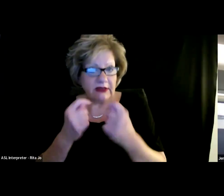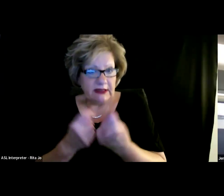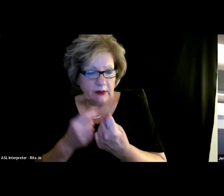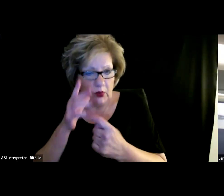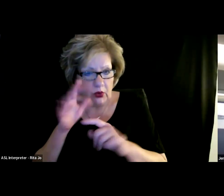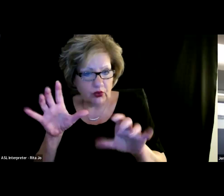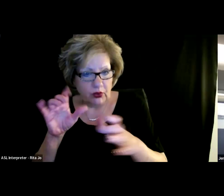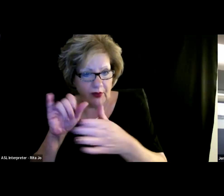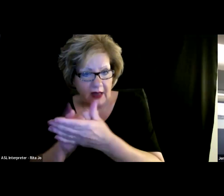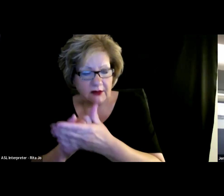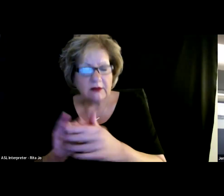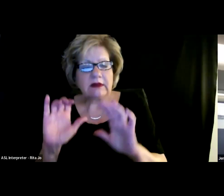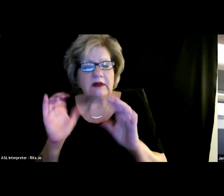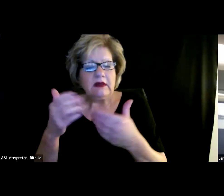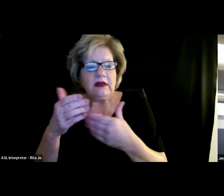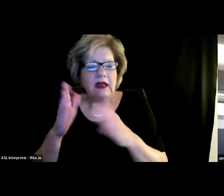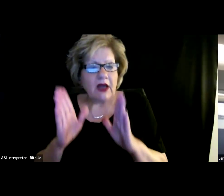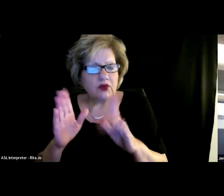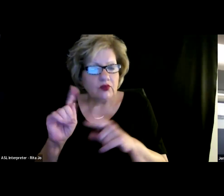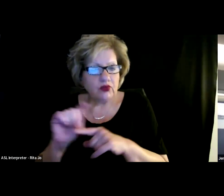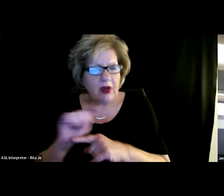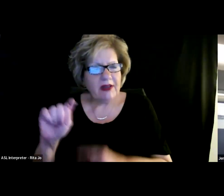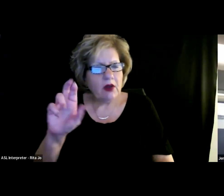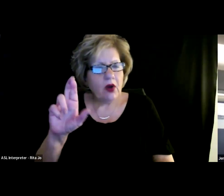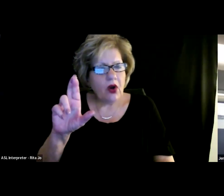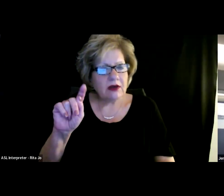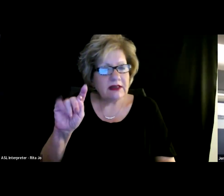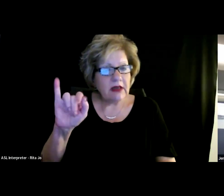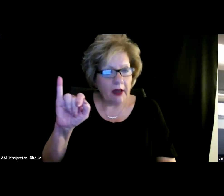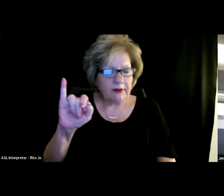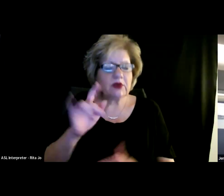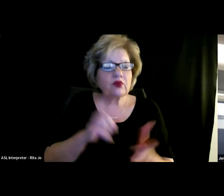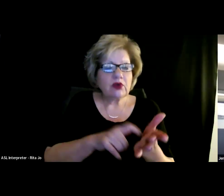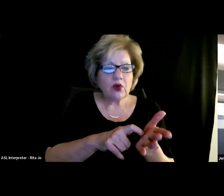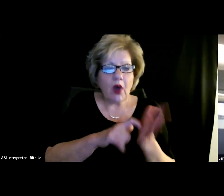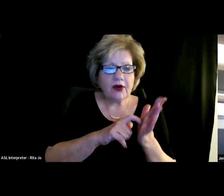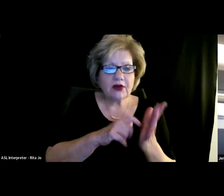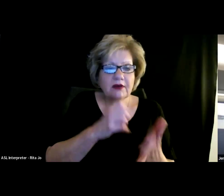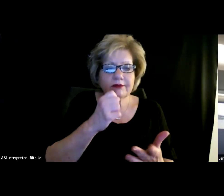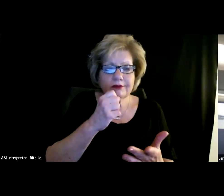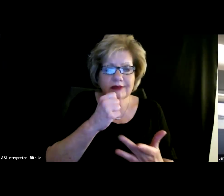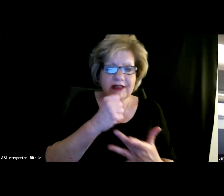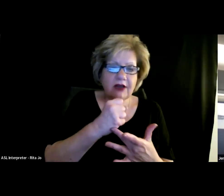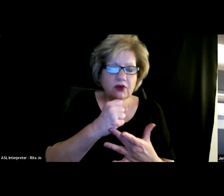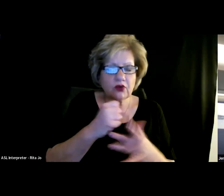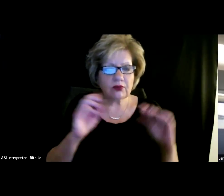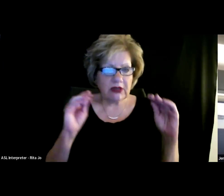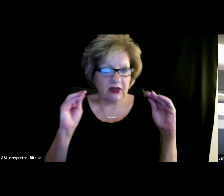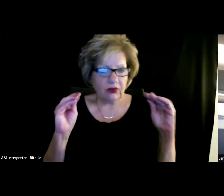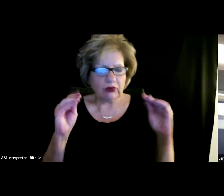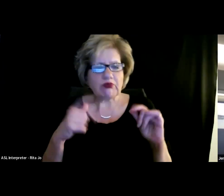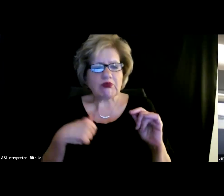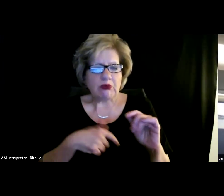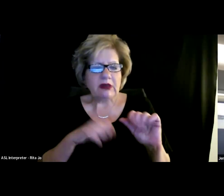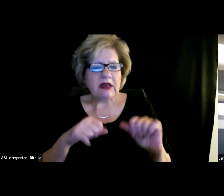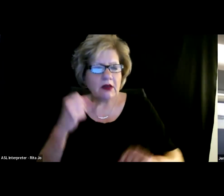that does the classroom training, or the RTI, required technical instruction, and the employer. And we can support that all the